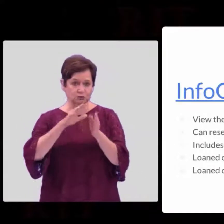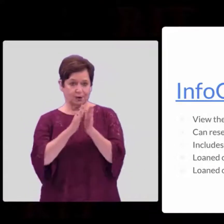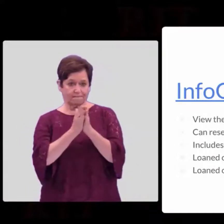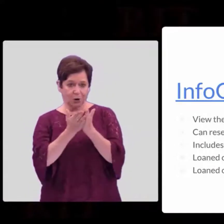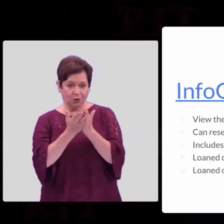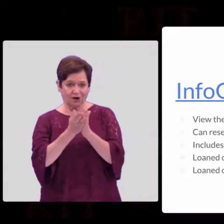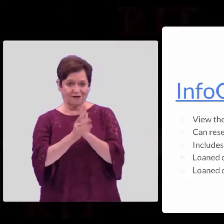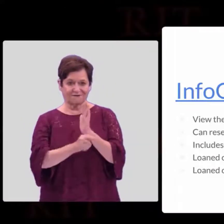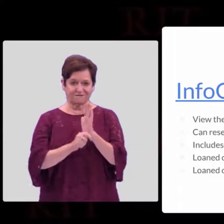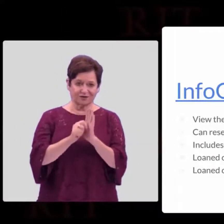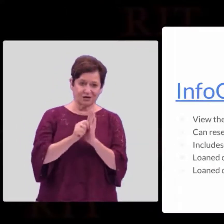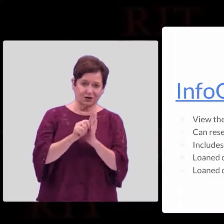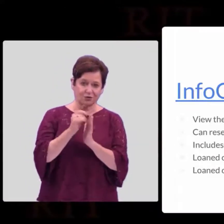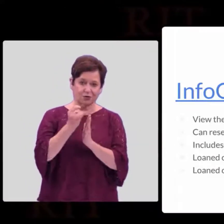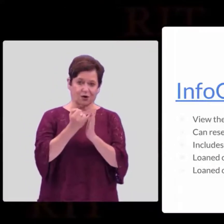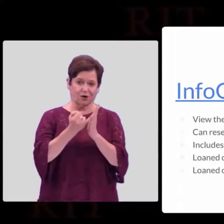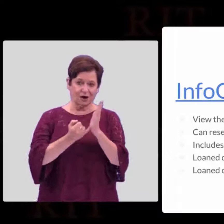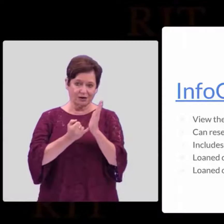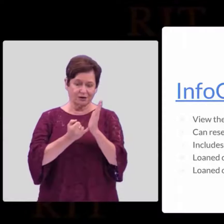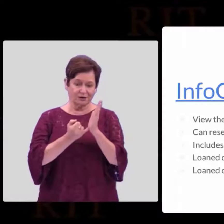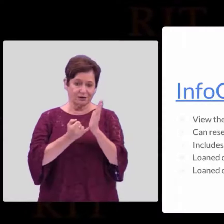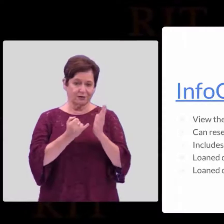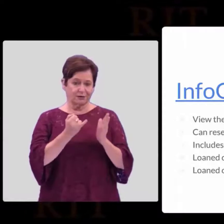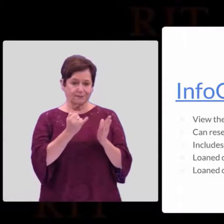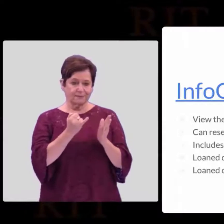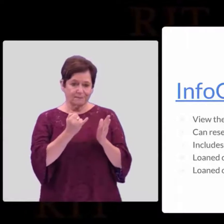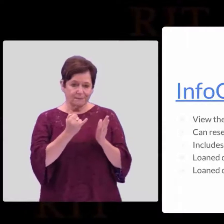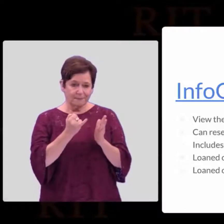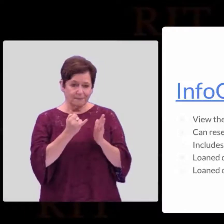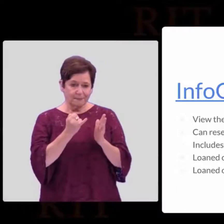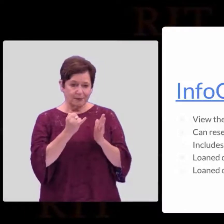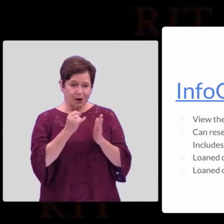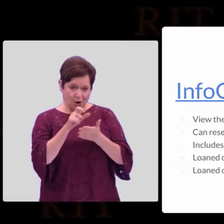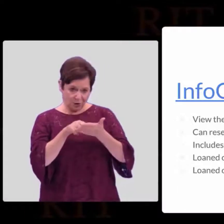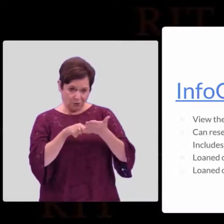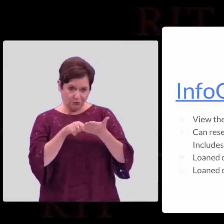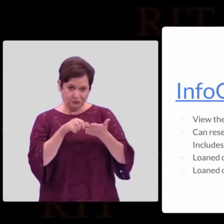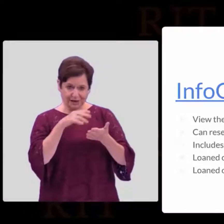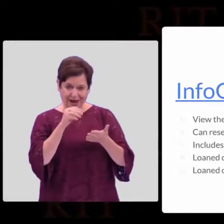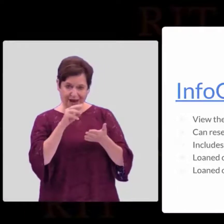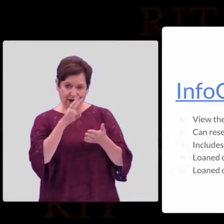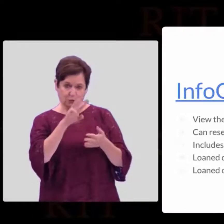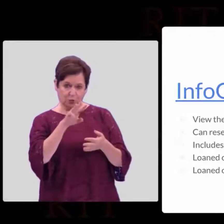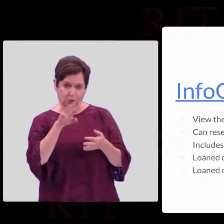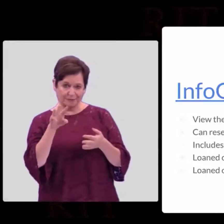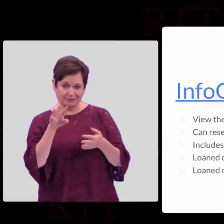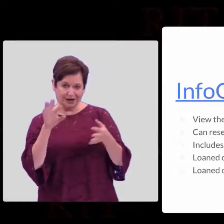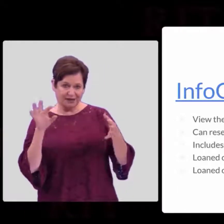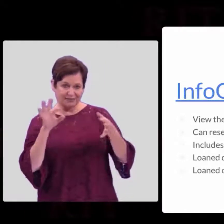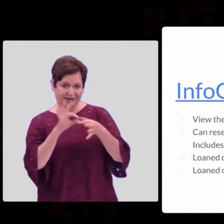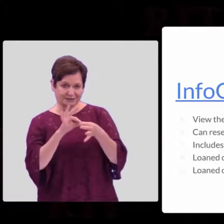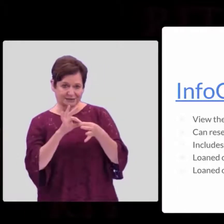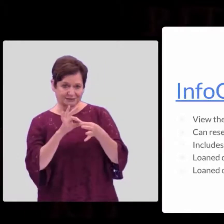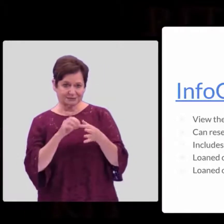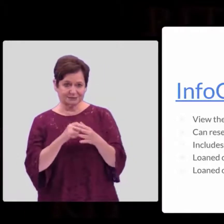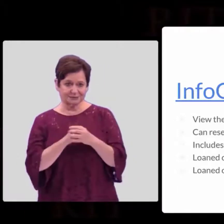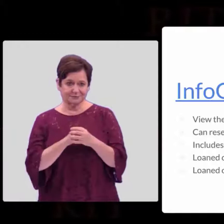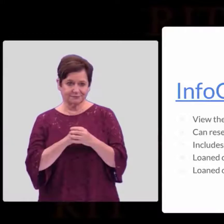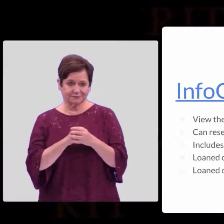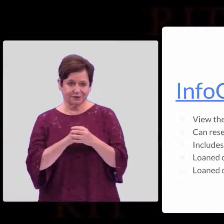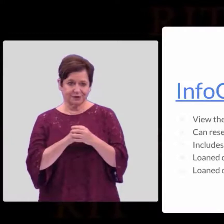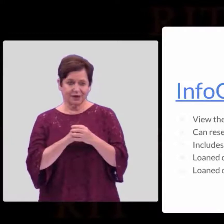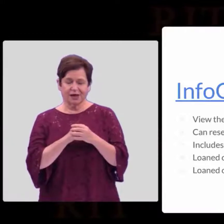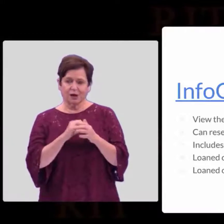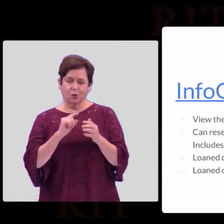This includes books, videos, artworks, articles, and website